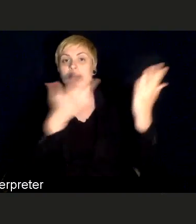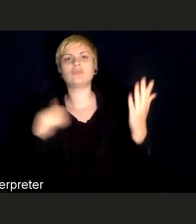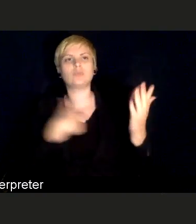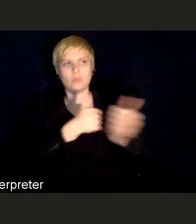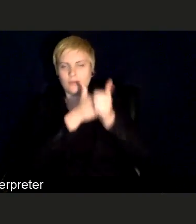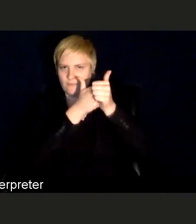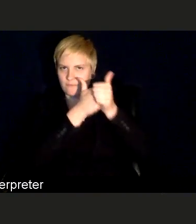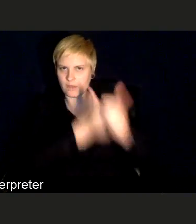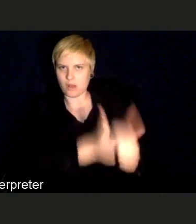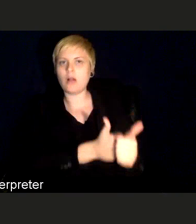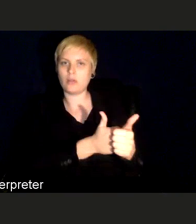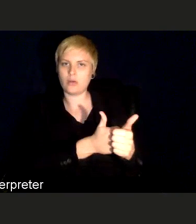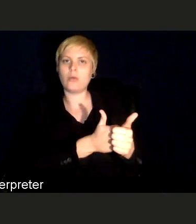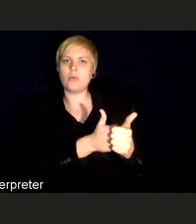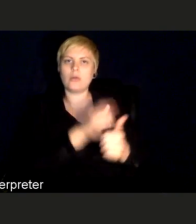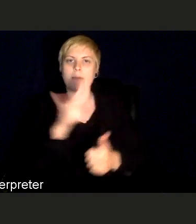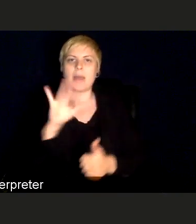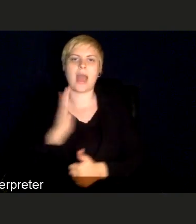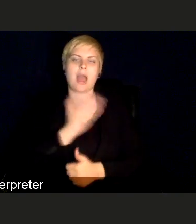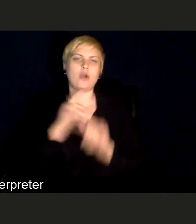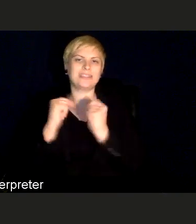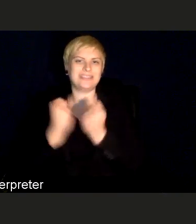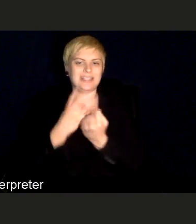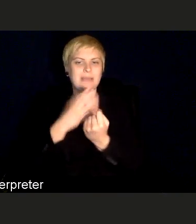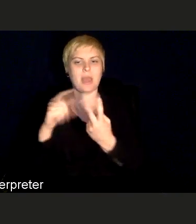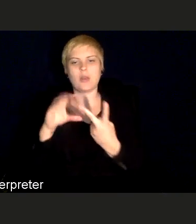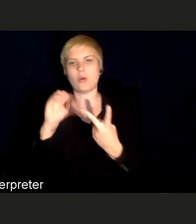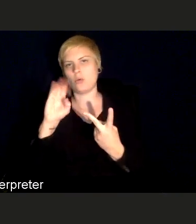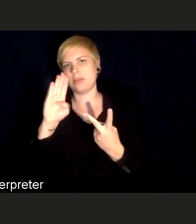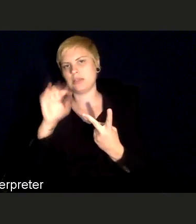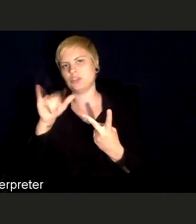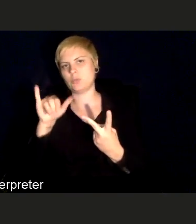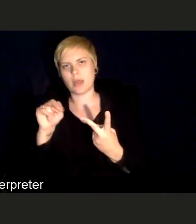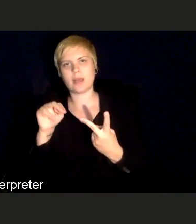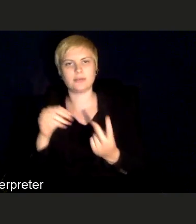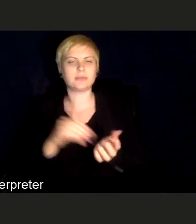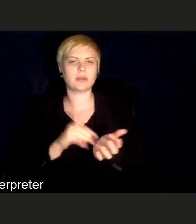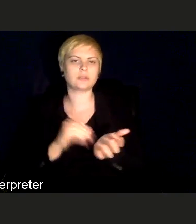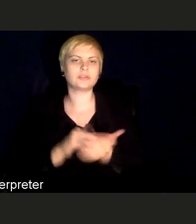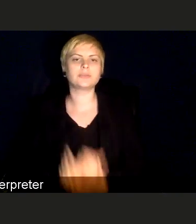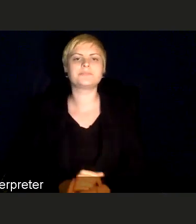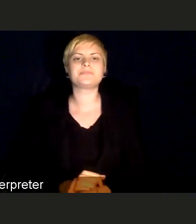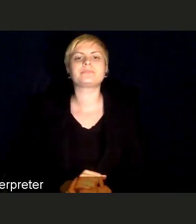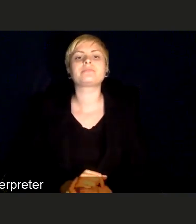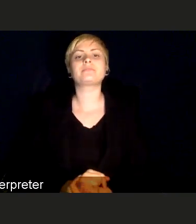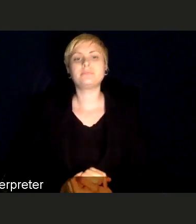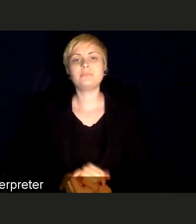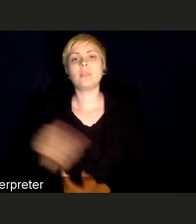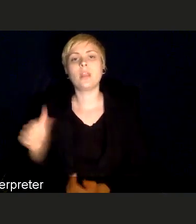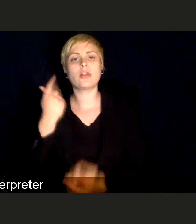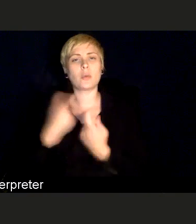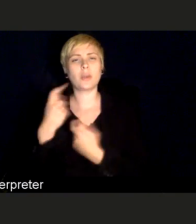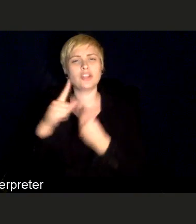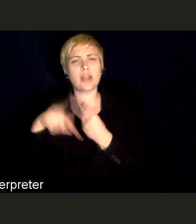by our team in OB/GYN. I have a question about folks that are